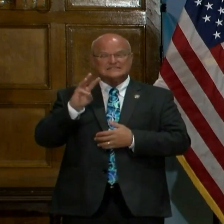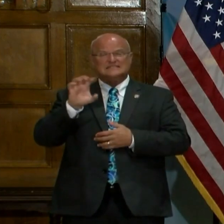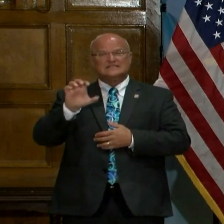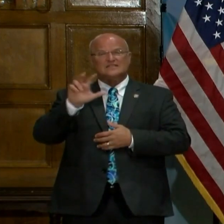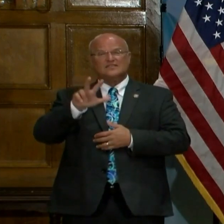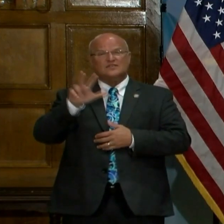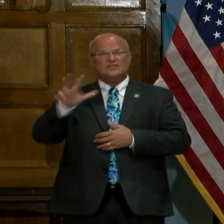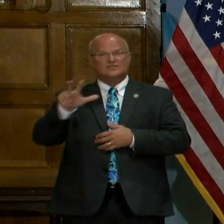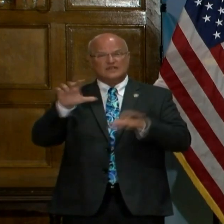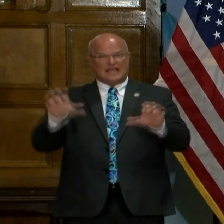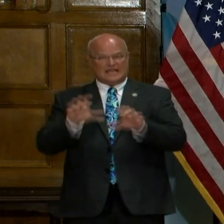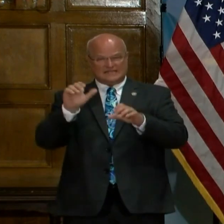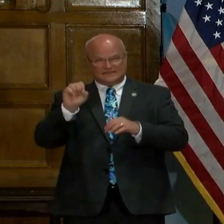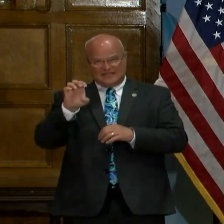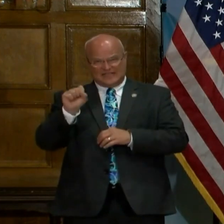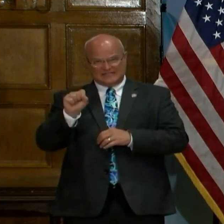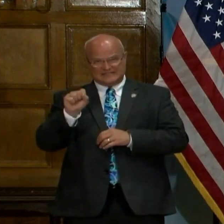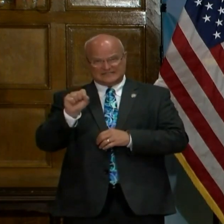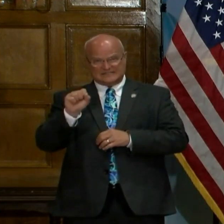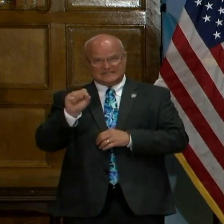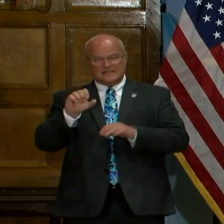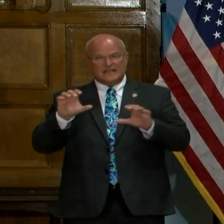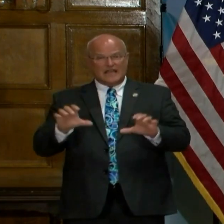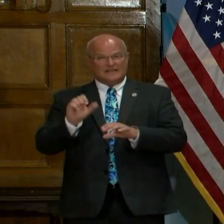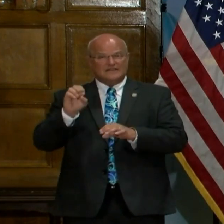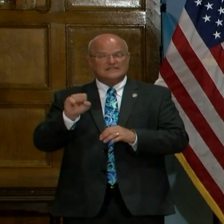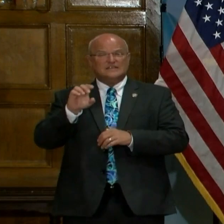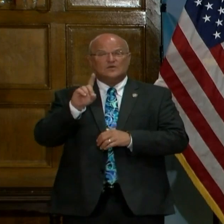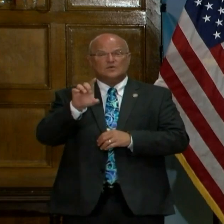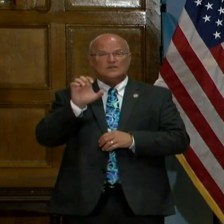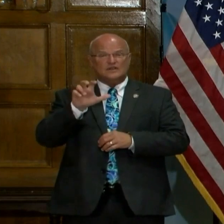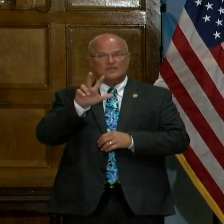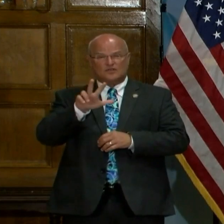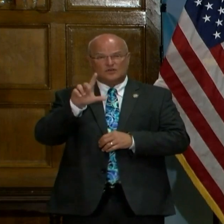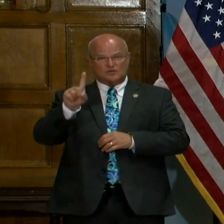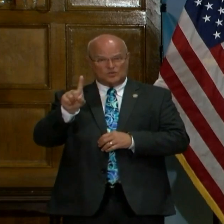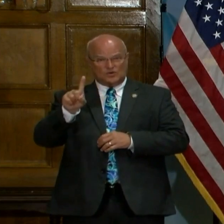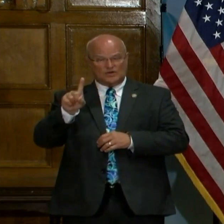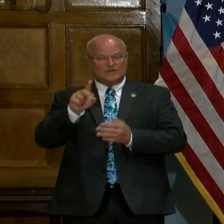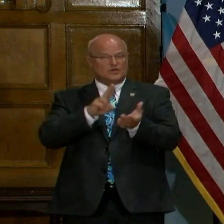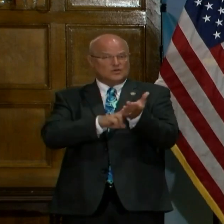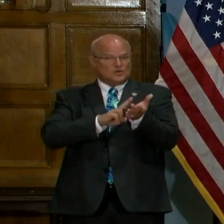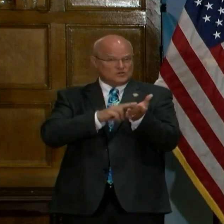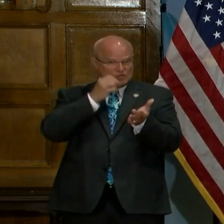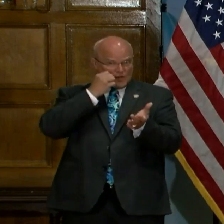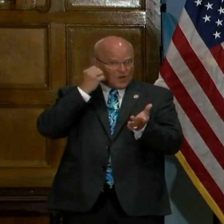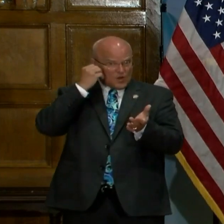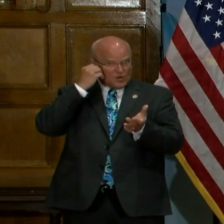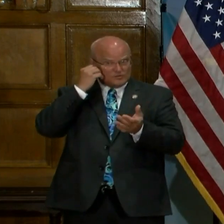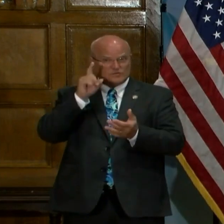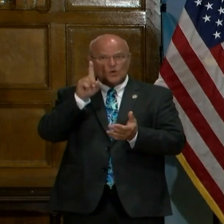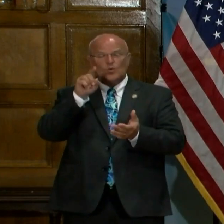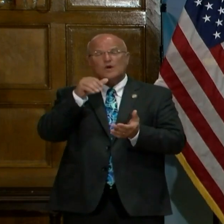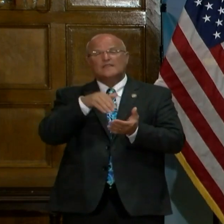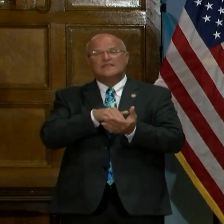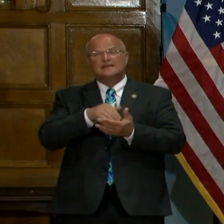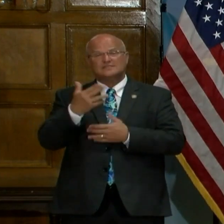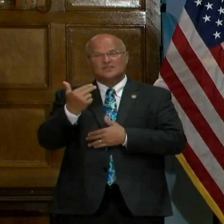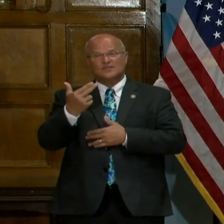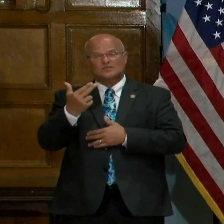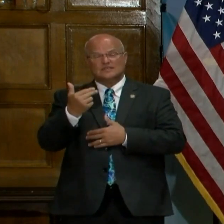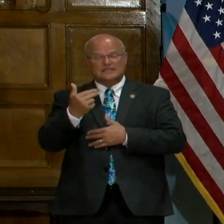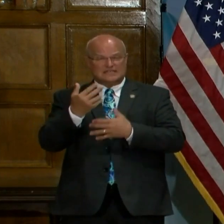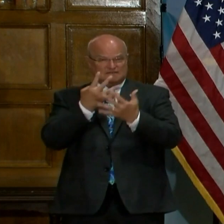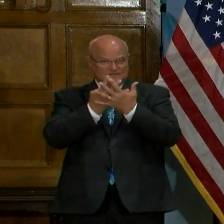6,633 active cases. And of those active cases, 131 are in nursing homes, 1,013